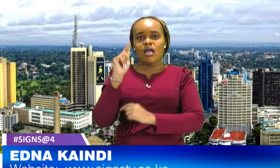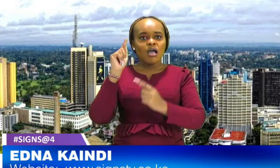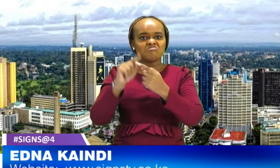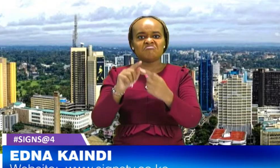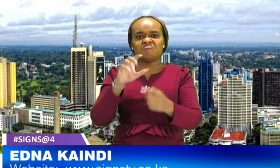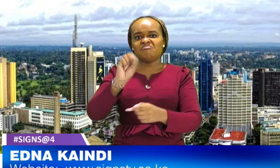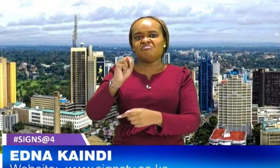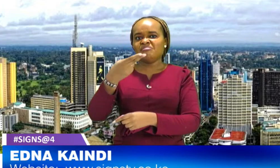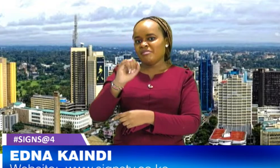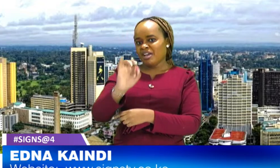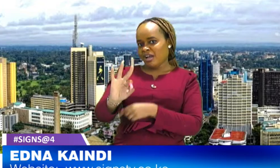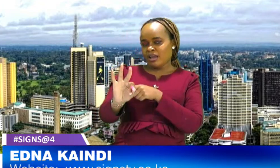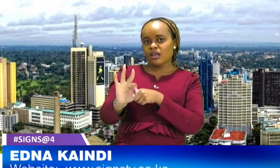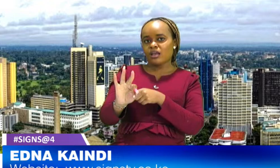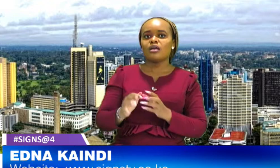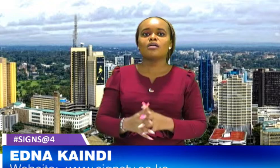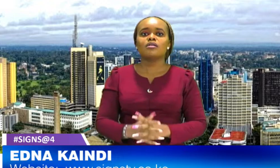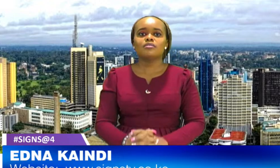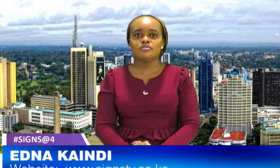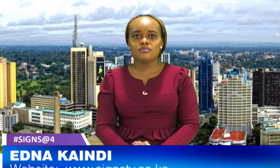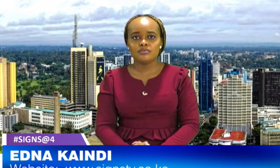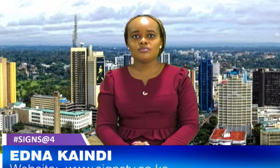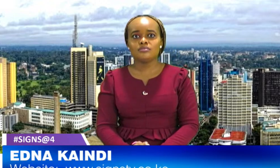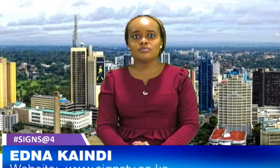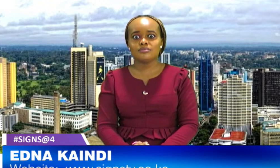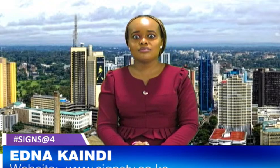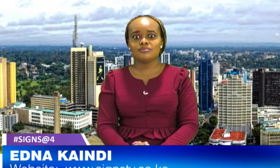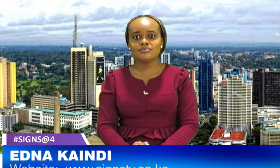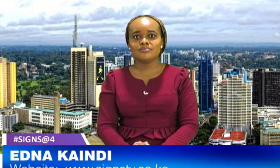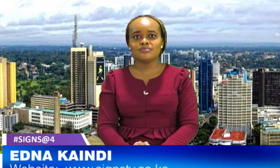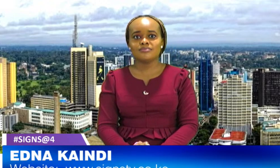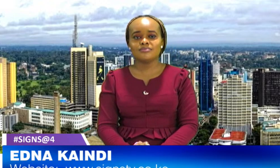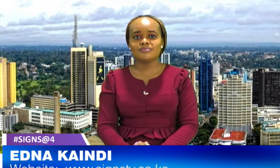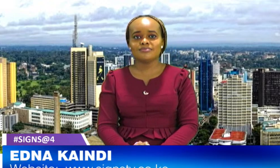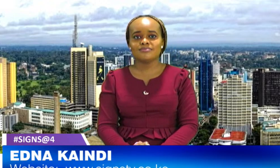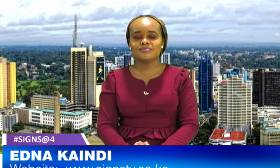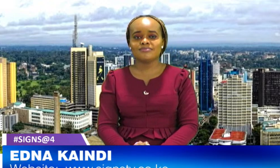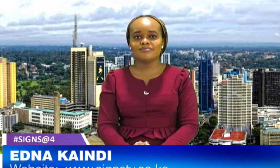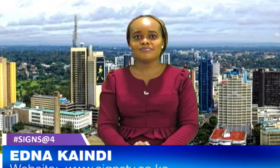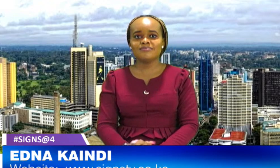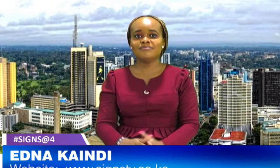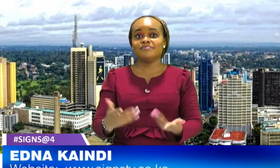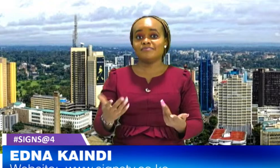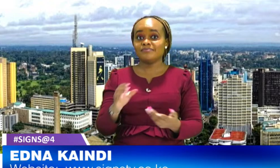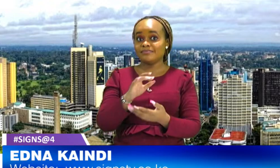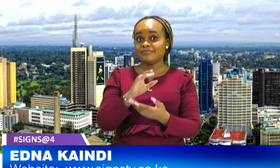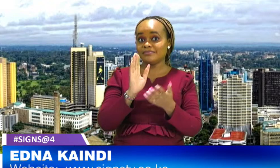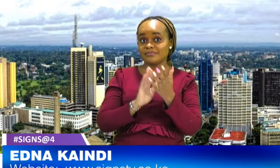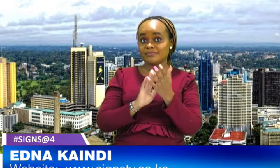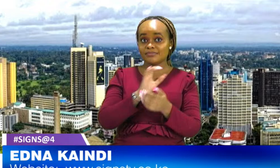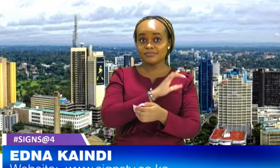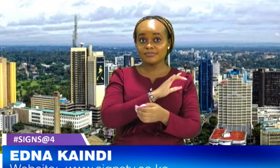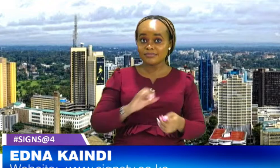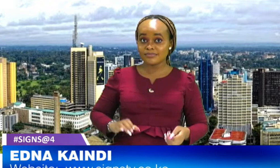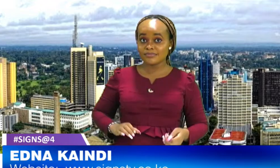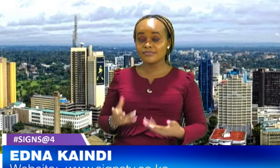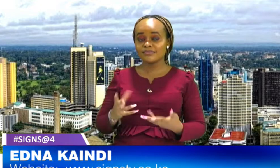from the long-standing National Health Insurance Fund, that's NHIF, and transition to